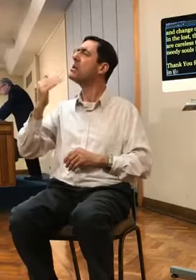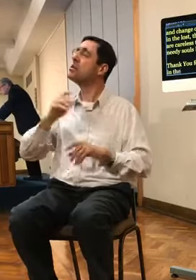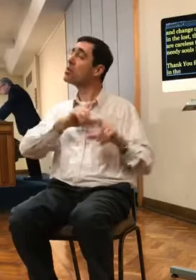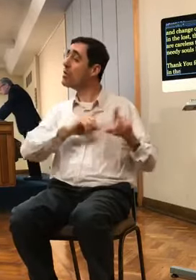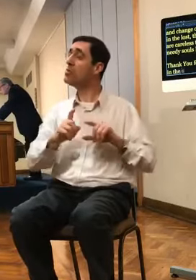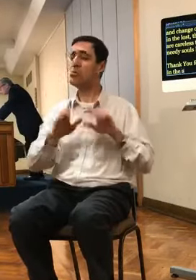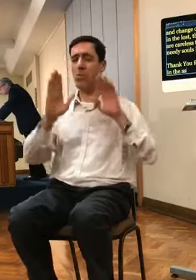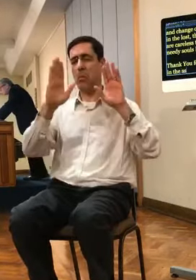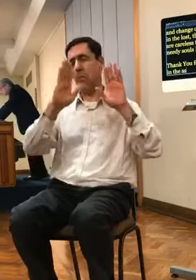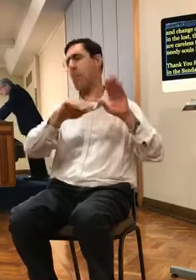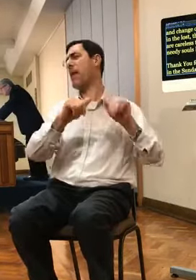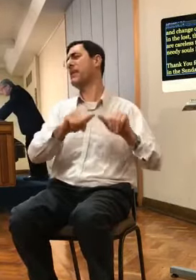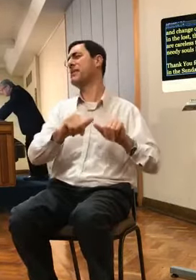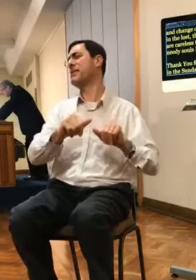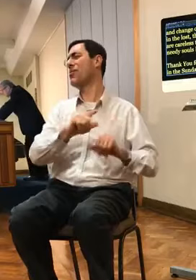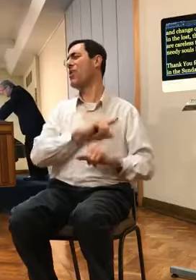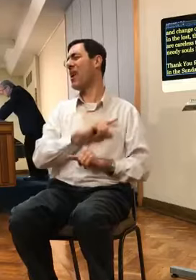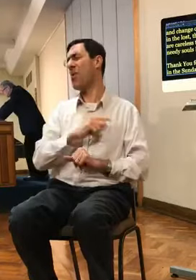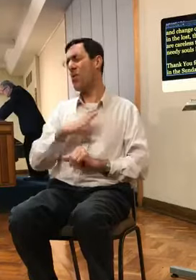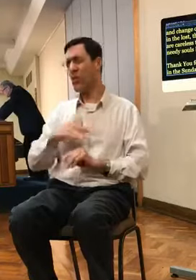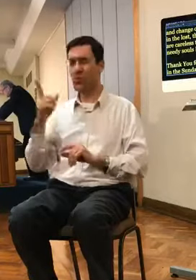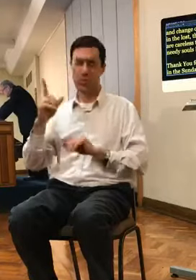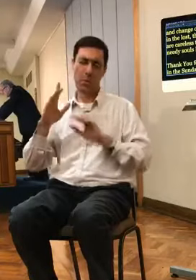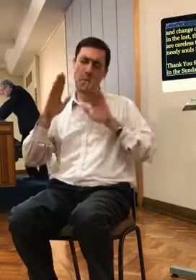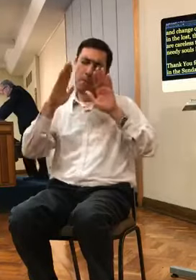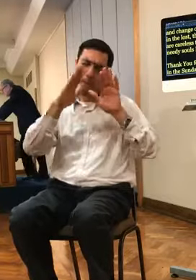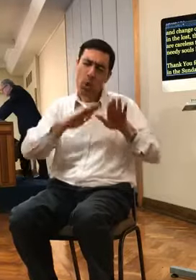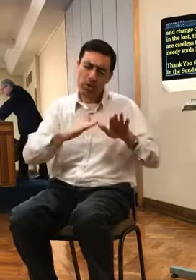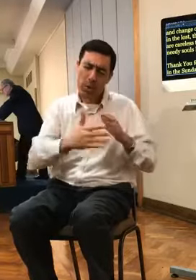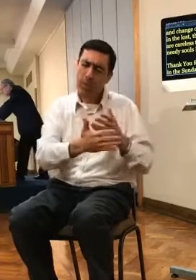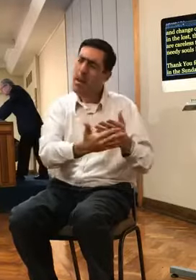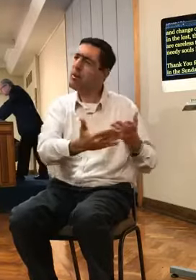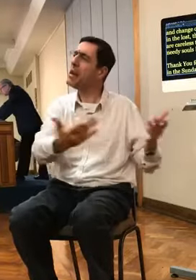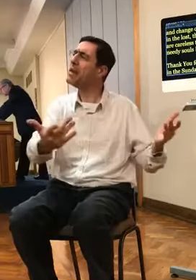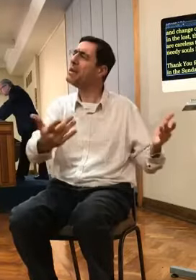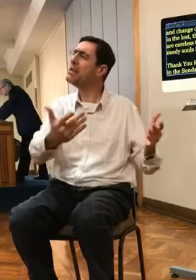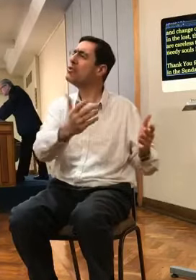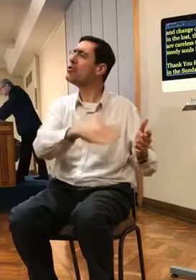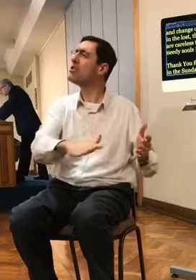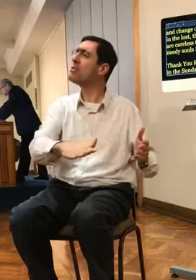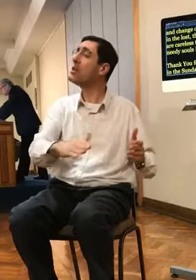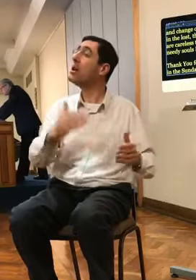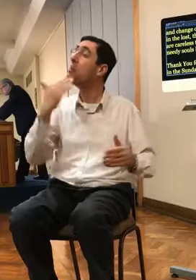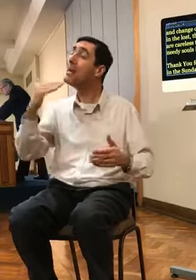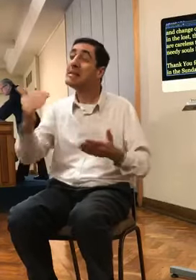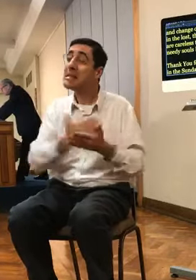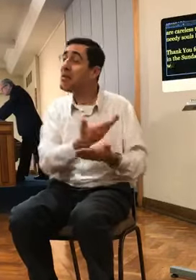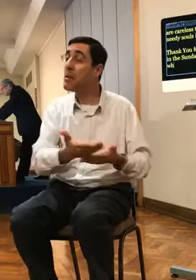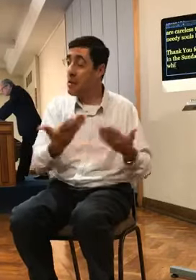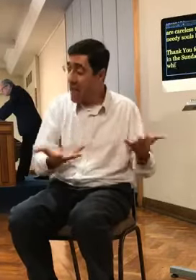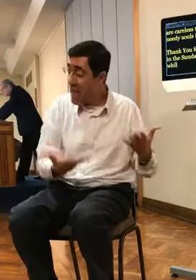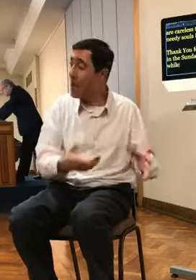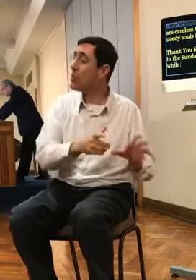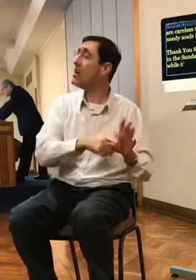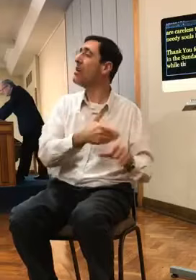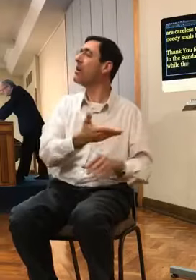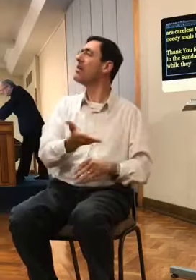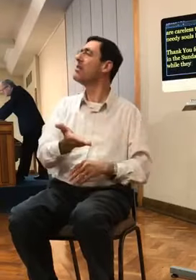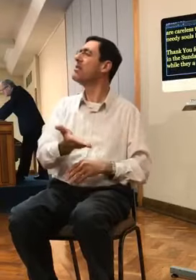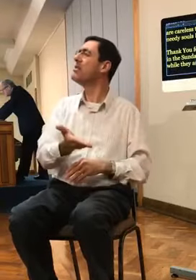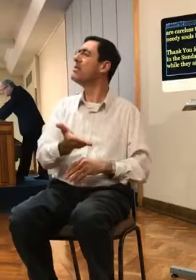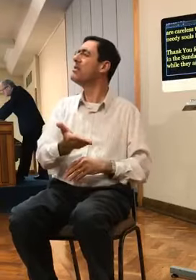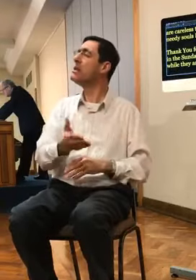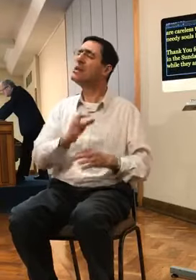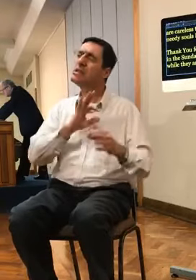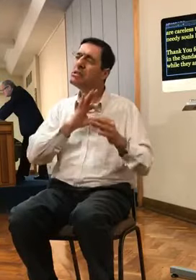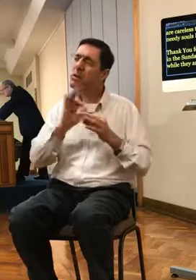mercy upon men and save them while they are yet young. We think of that relatively new outreach in Brixton